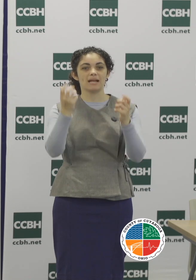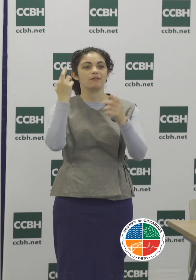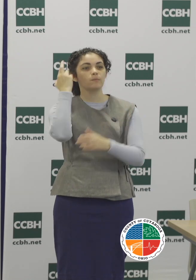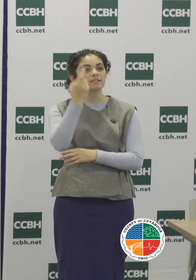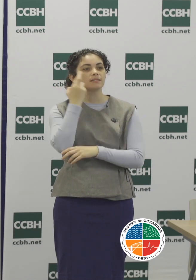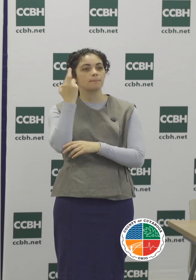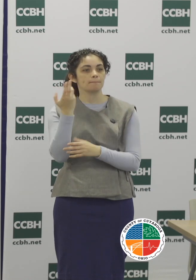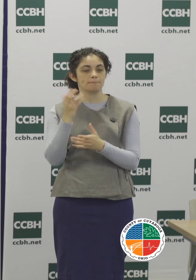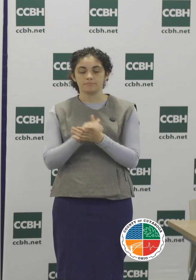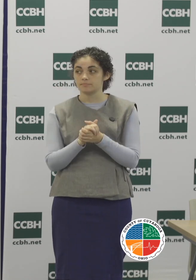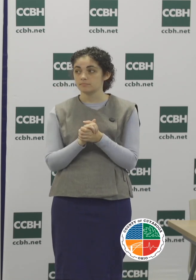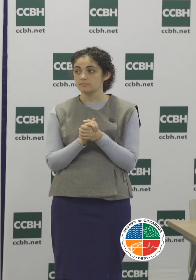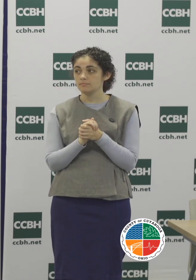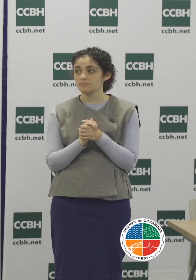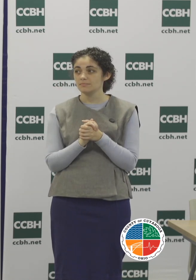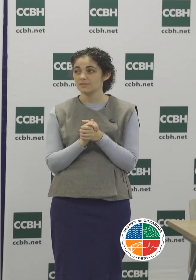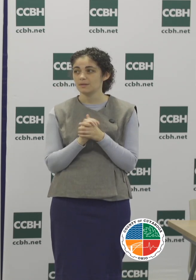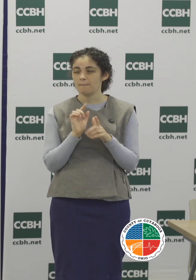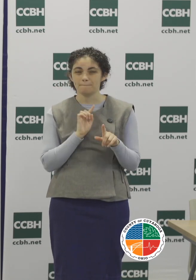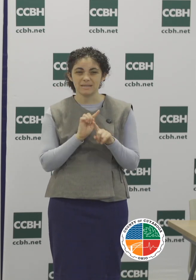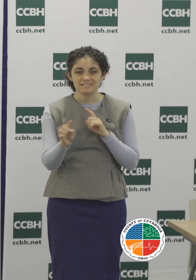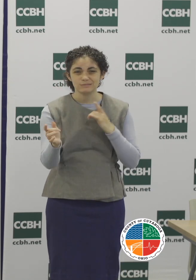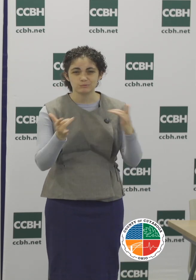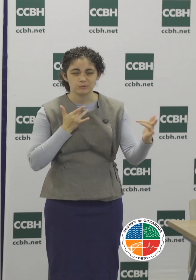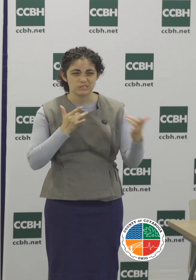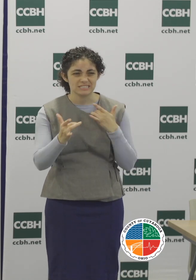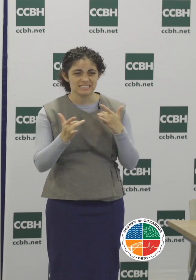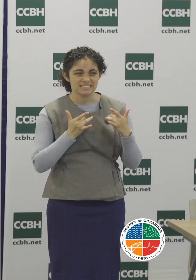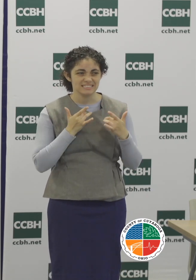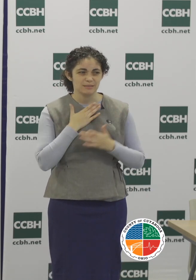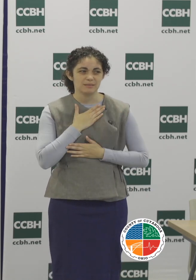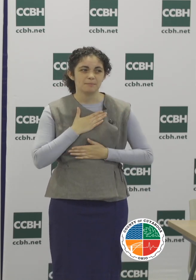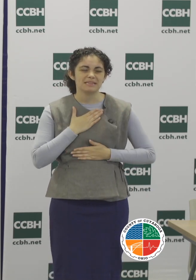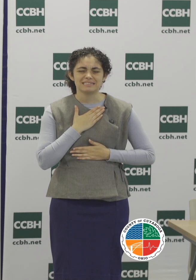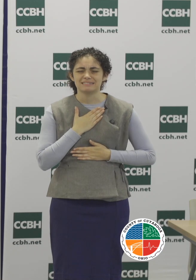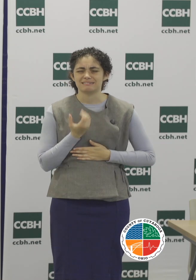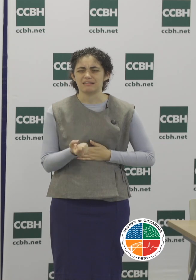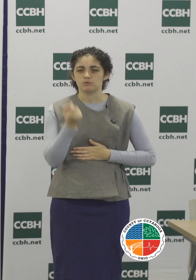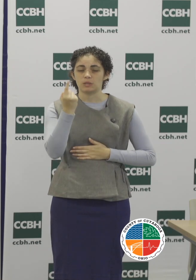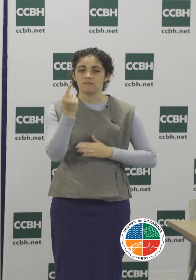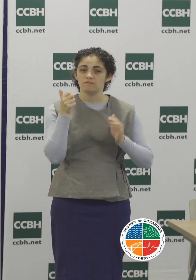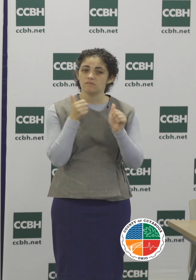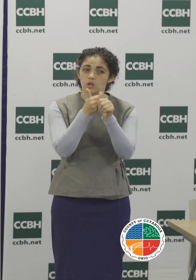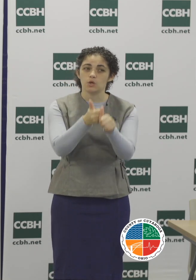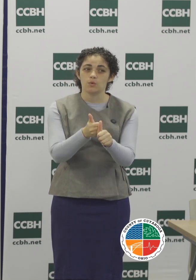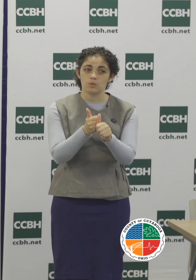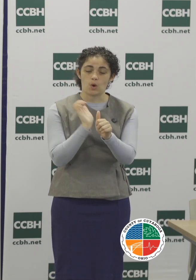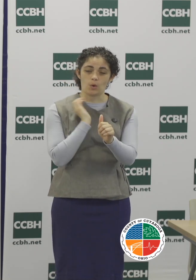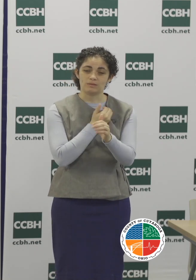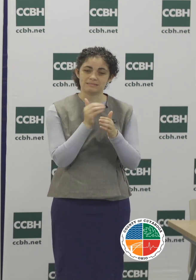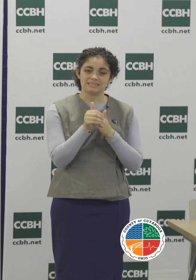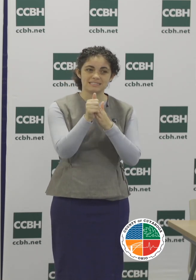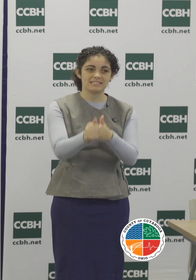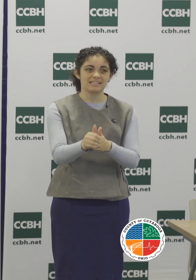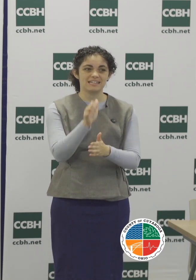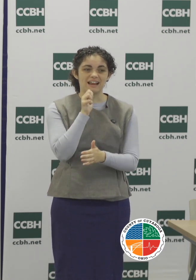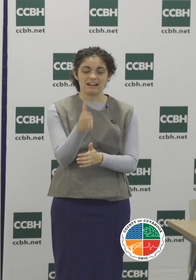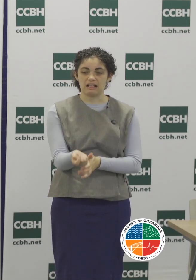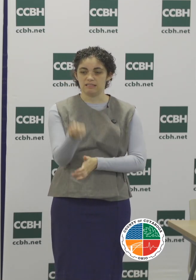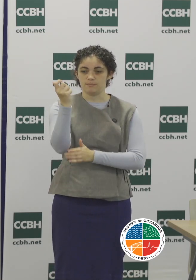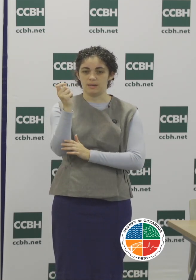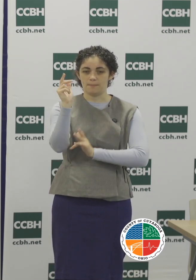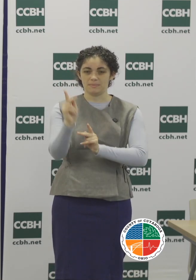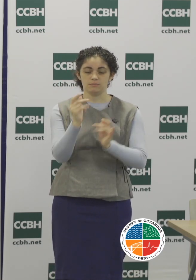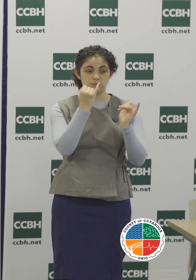reasons. But I am just concerned that people please listen to our guidance. This is, again, not about taking away